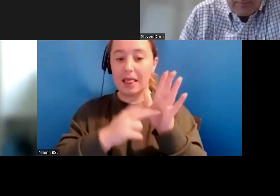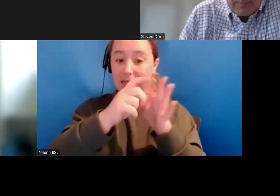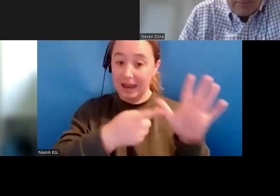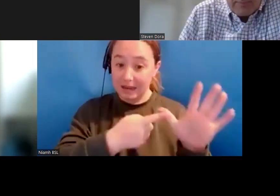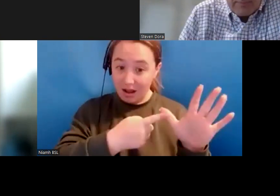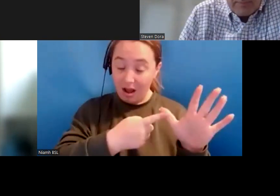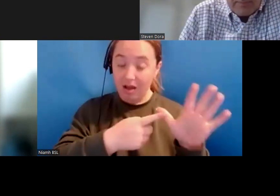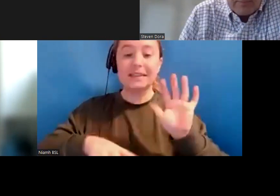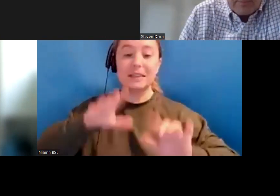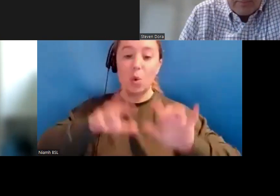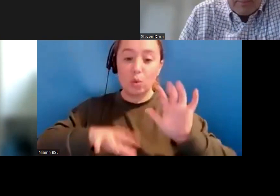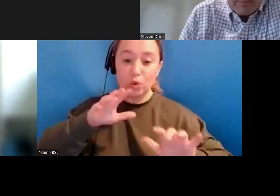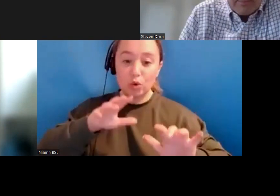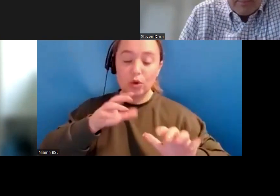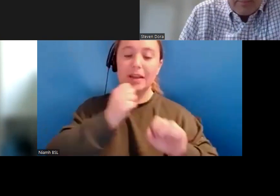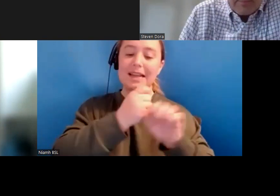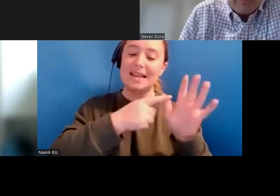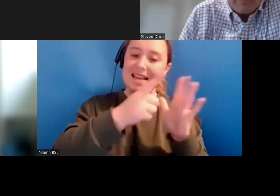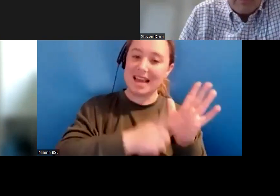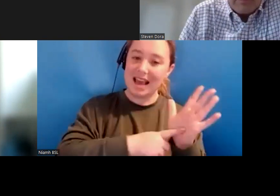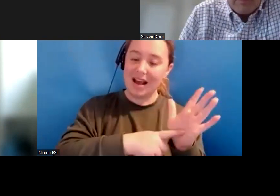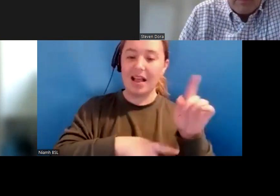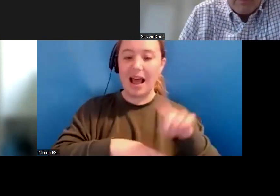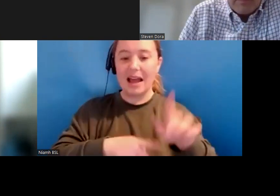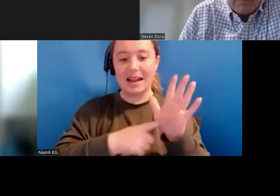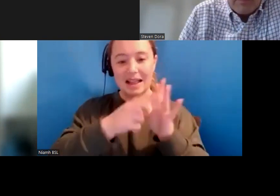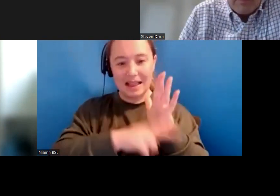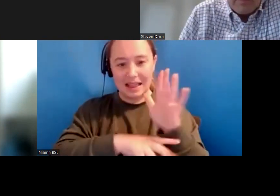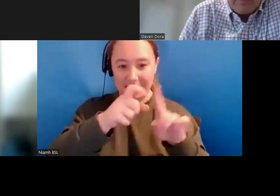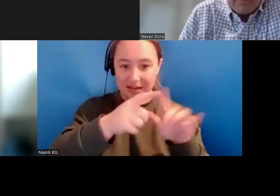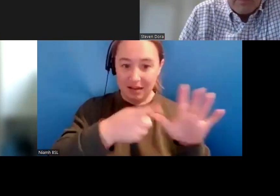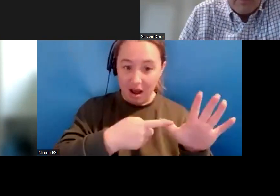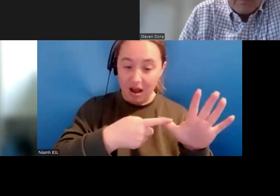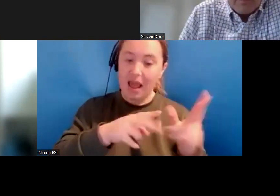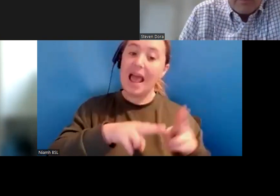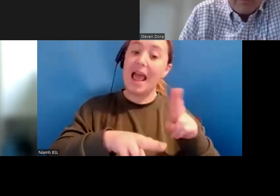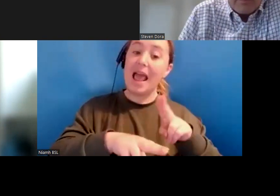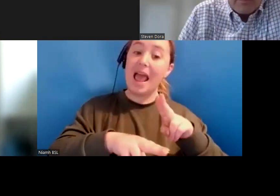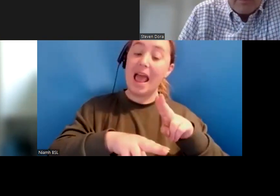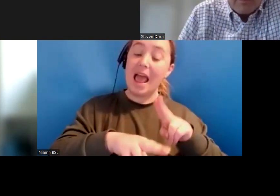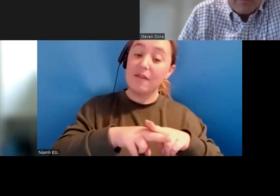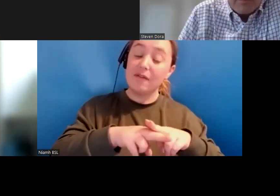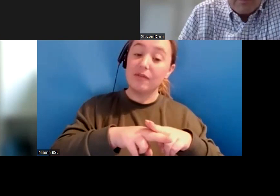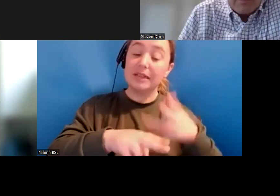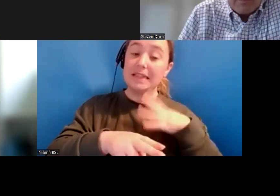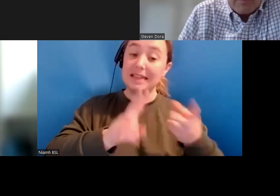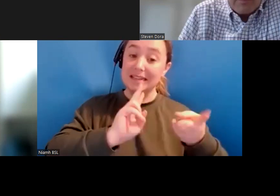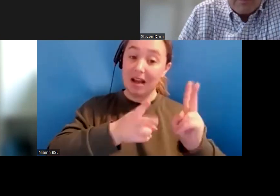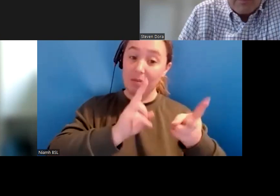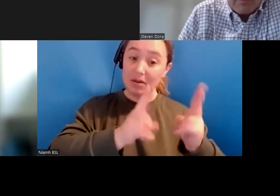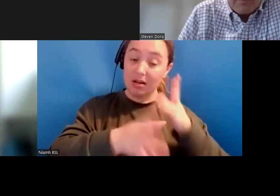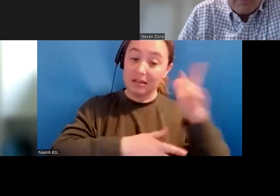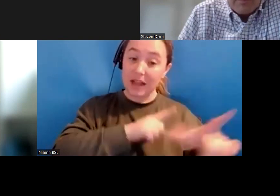Gail as well. If you do need BSL and you have not told us in advance, please put a note in the chat to make us aware, and please be